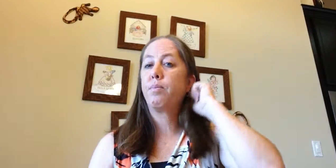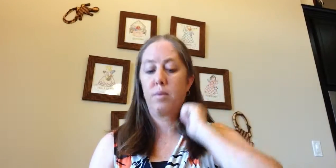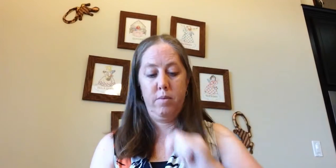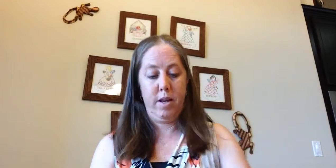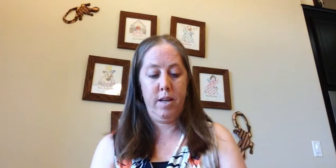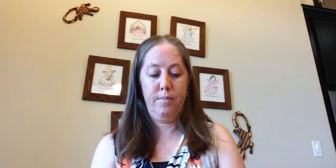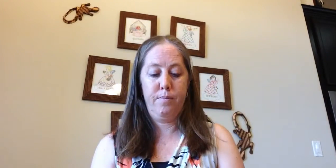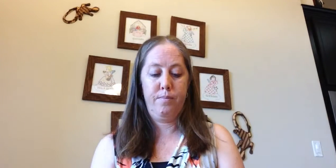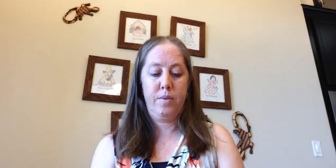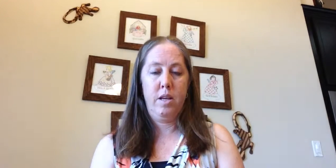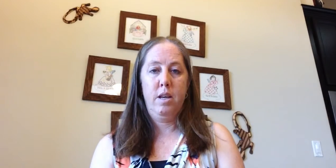Ready?